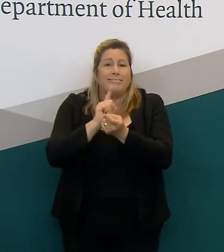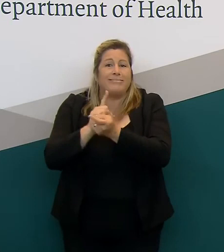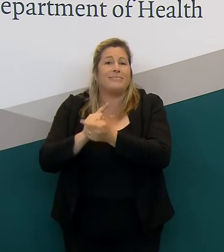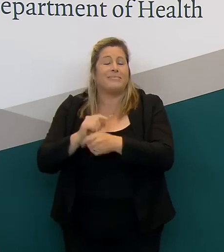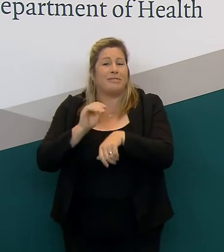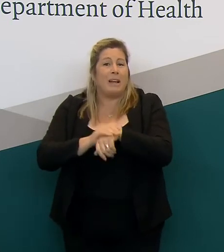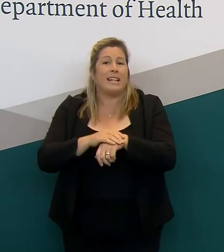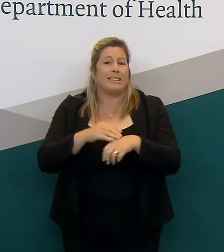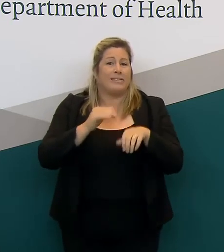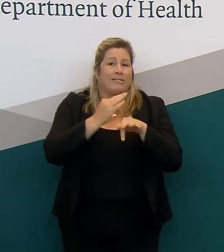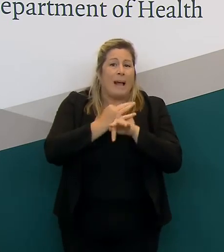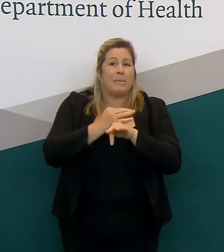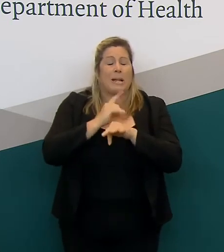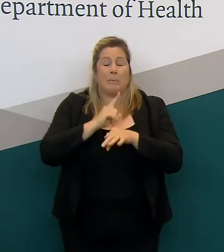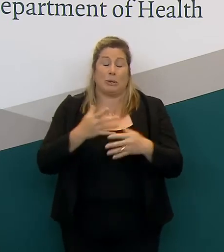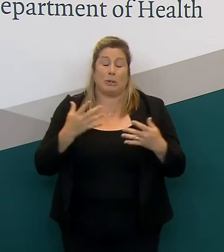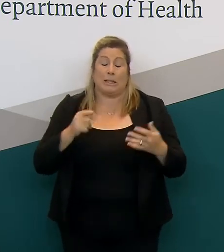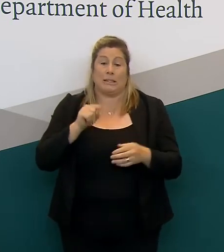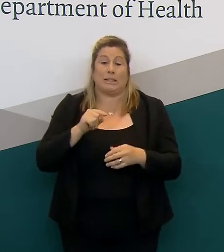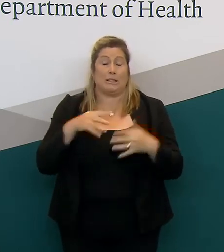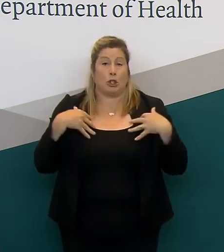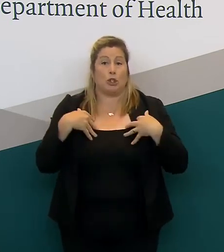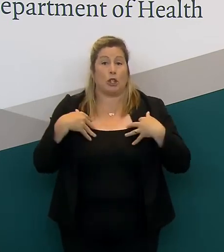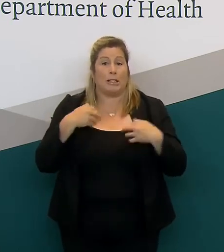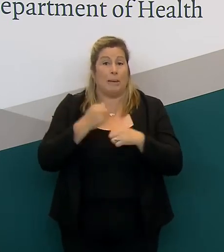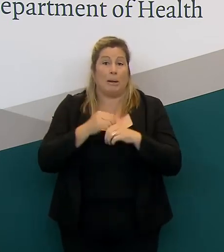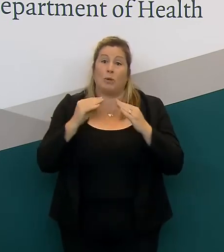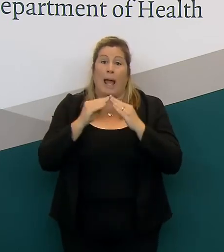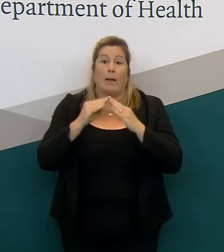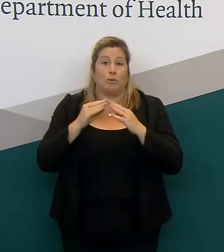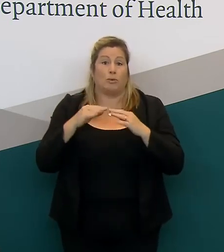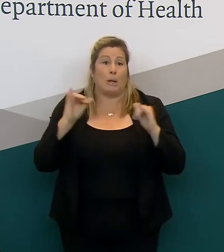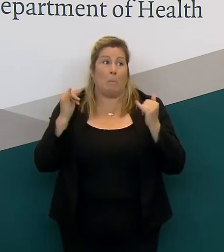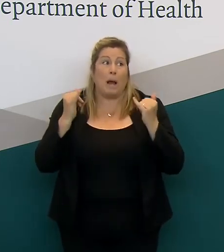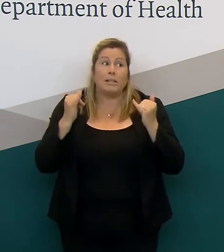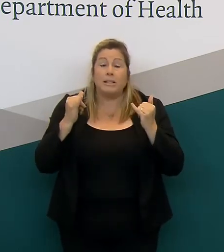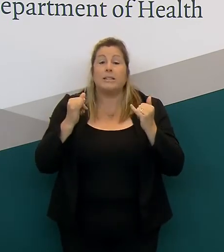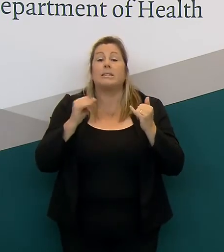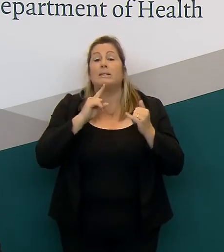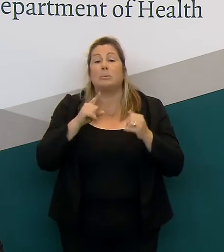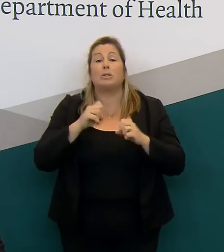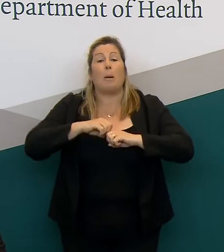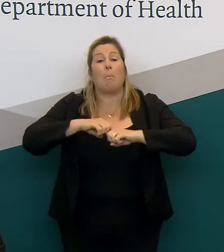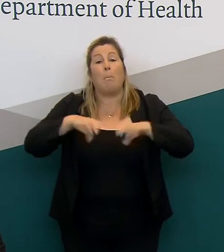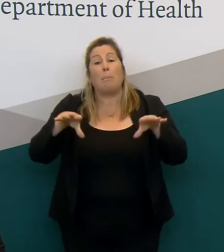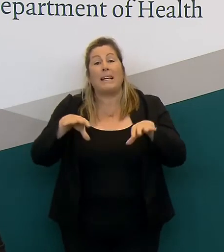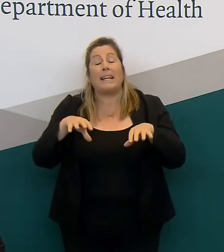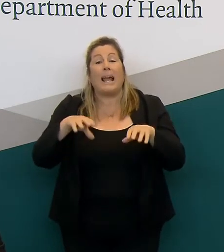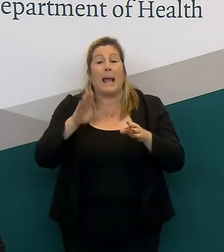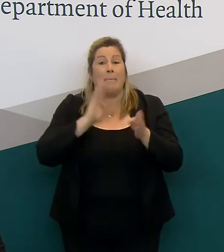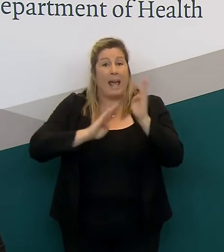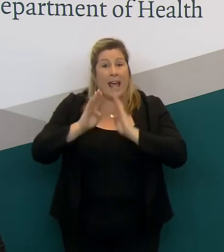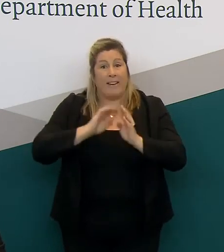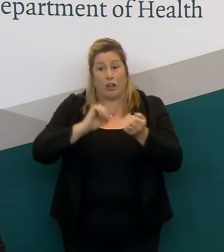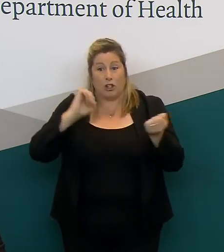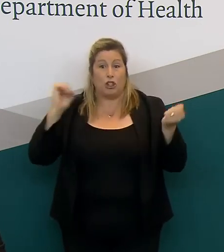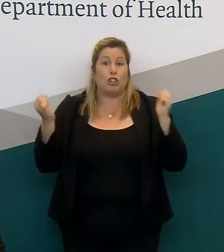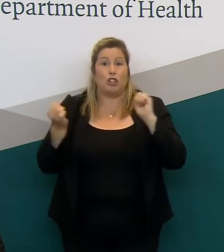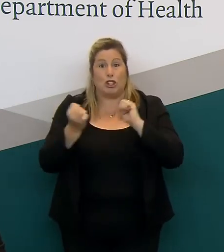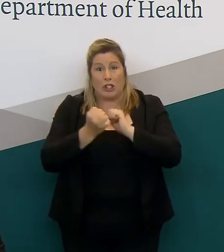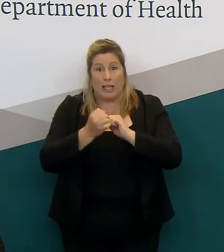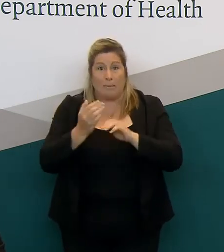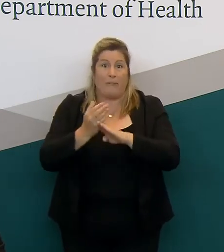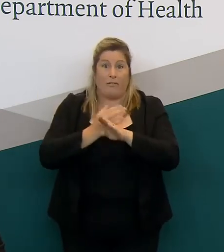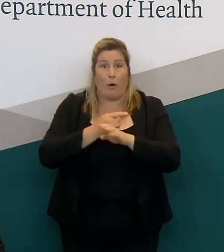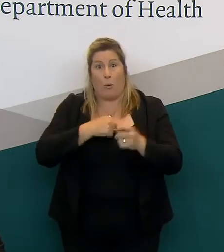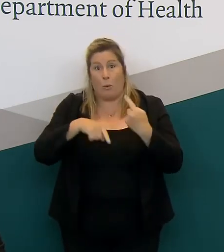of continuing concern that we would have around where public behaviour, if you like, is getting ahead of where our advice is. In the